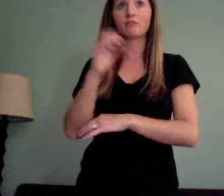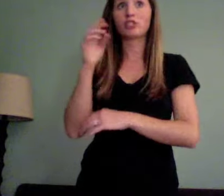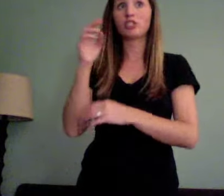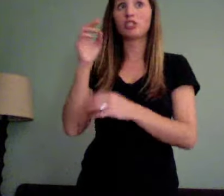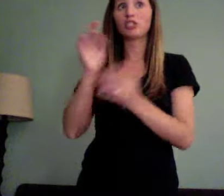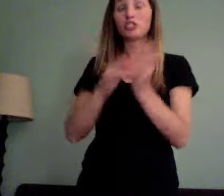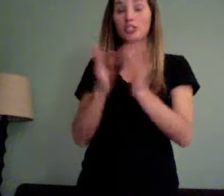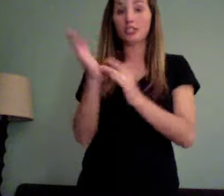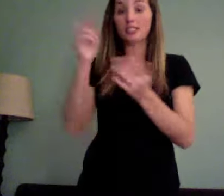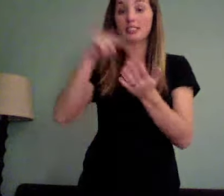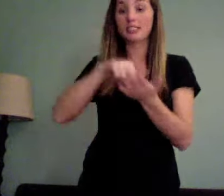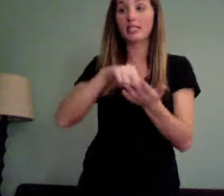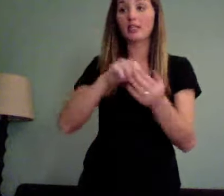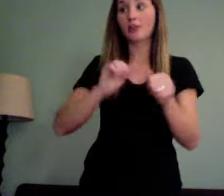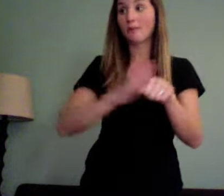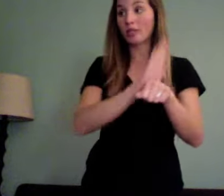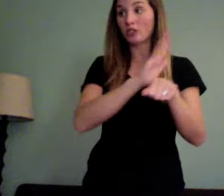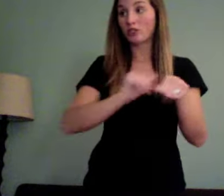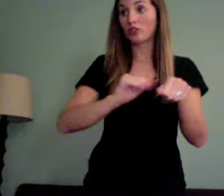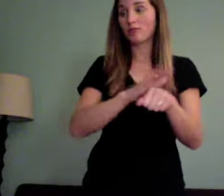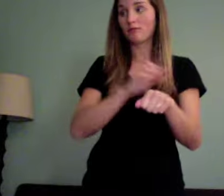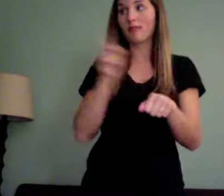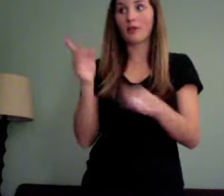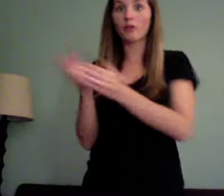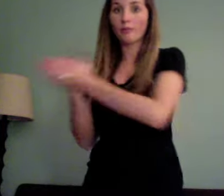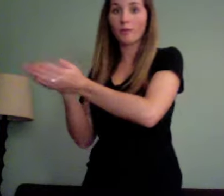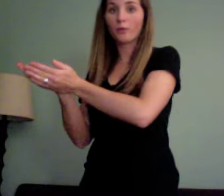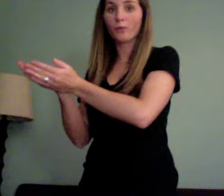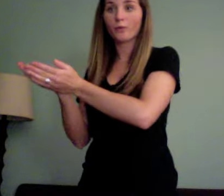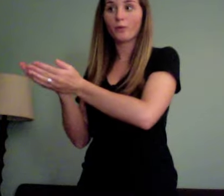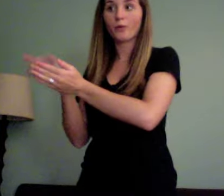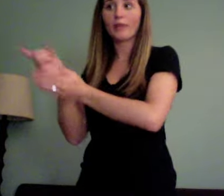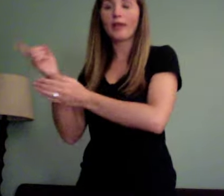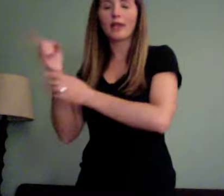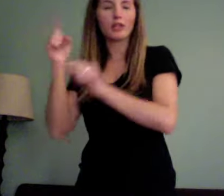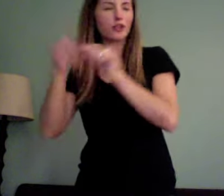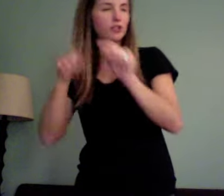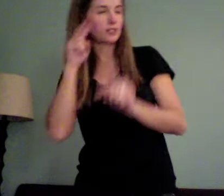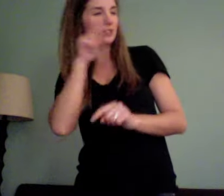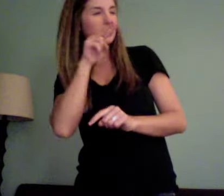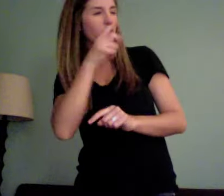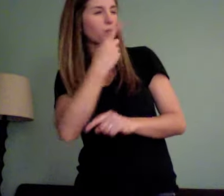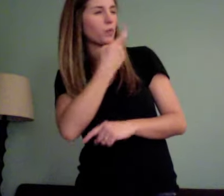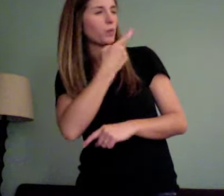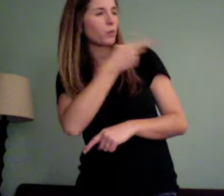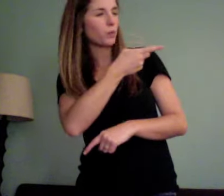is on the beach. But the disciples couldn't see who he was. He called out, fellows.